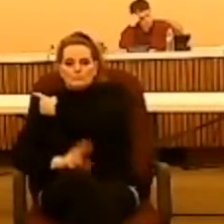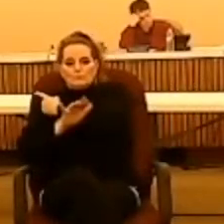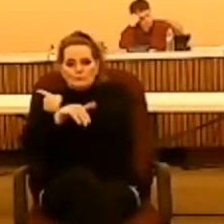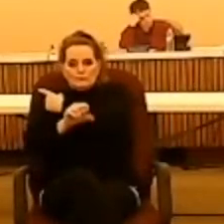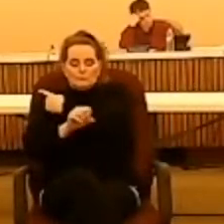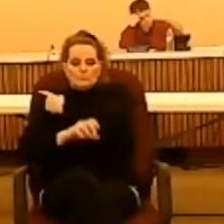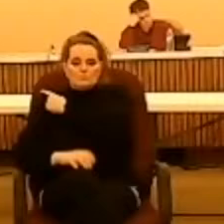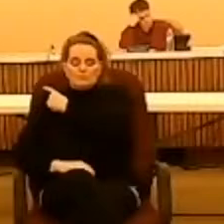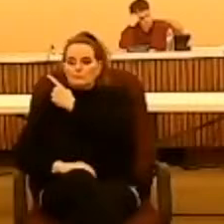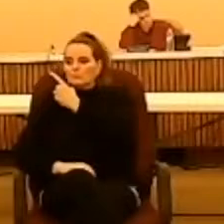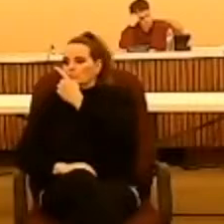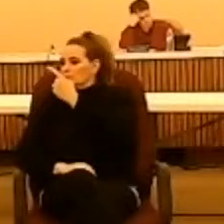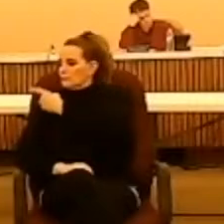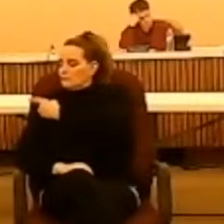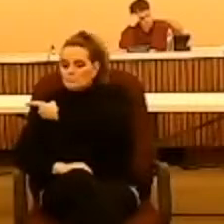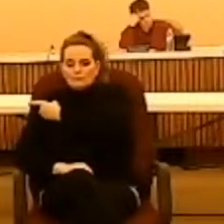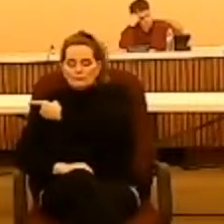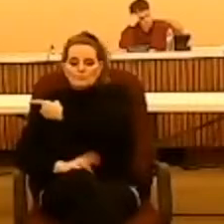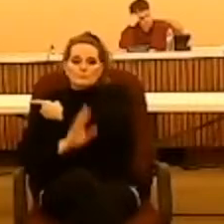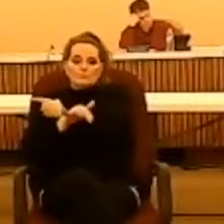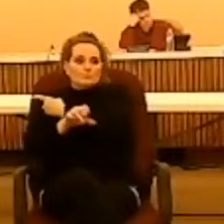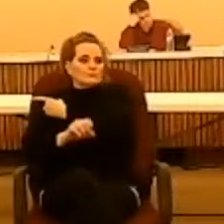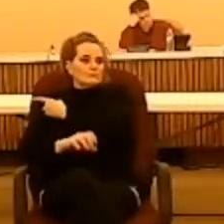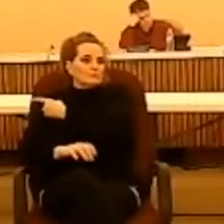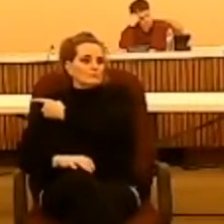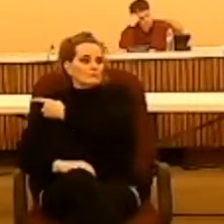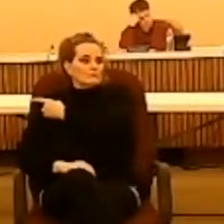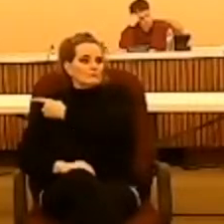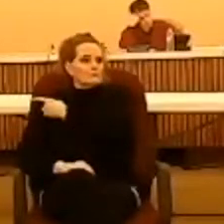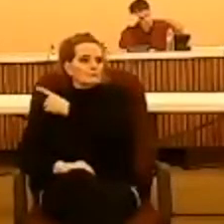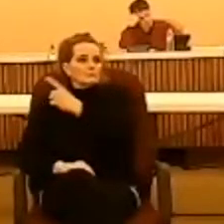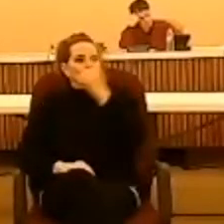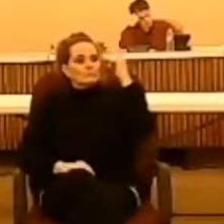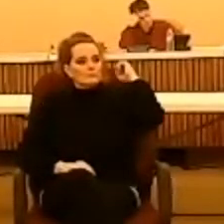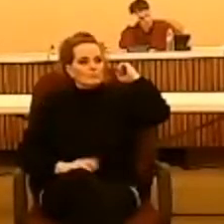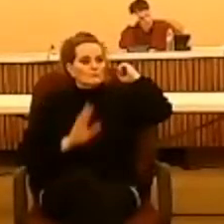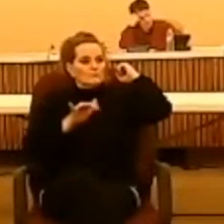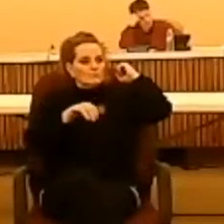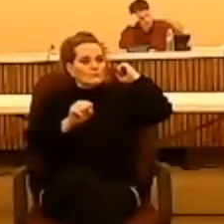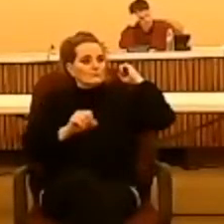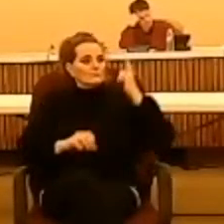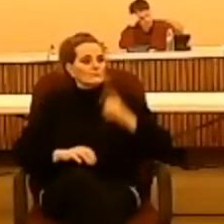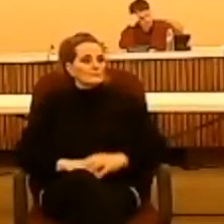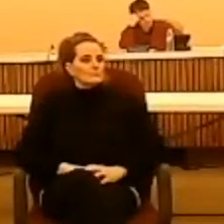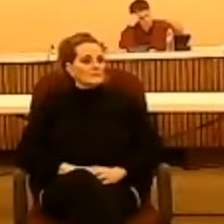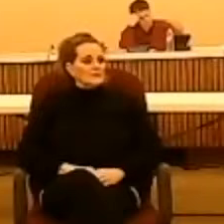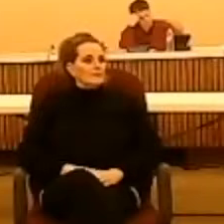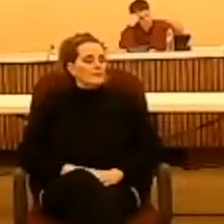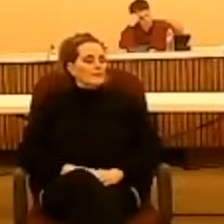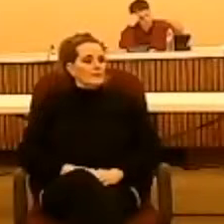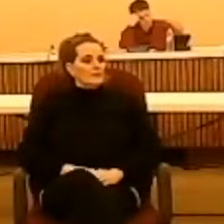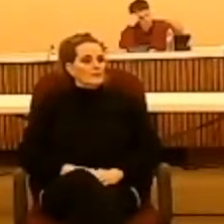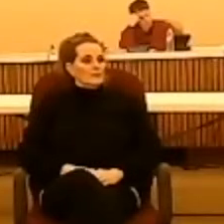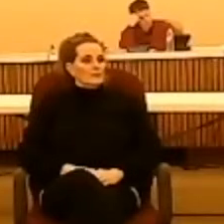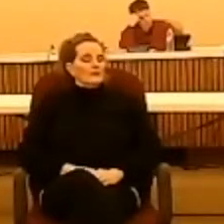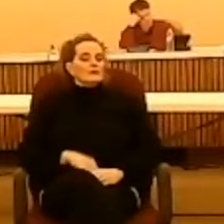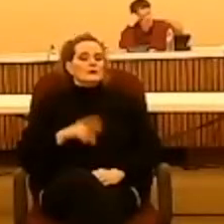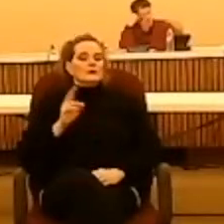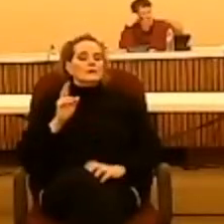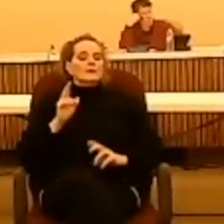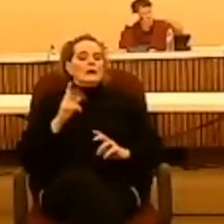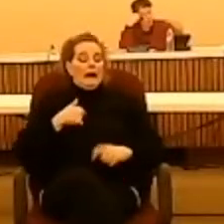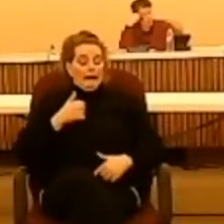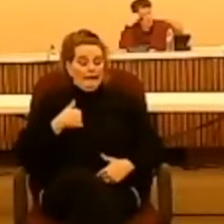Safranek, Aye. Councilmember Bolzner, Aye. Supervisor Schultz. Aye. Fellow board members,